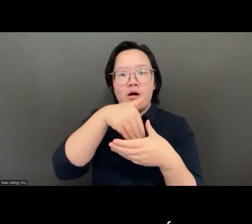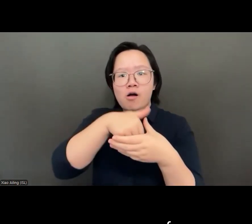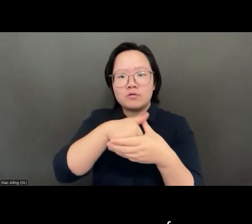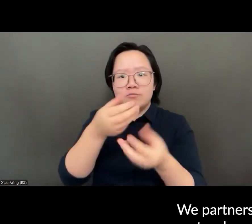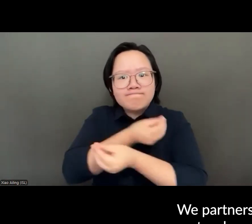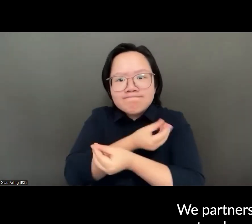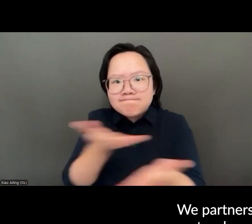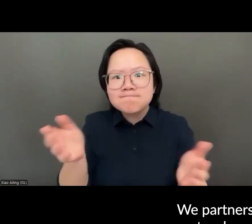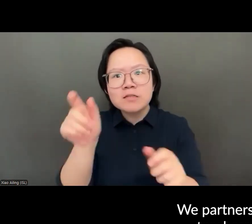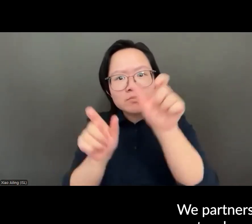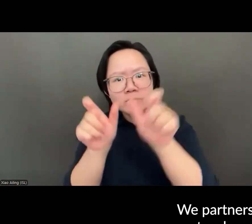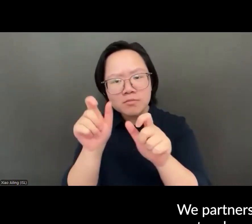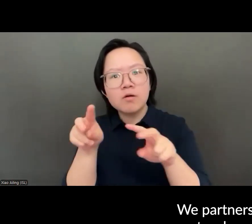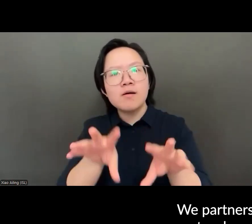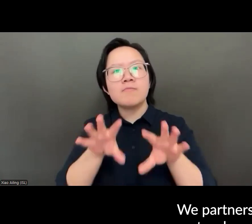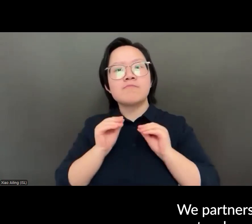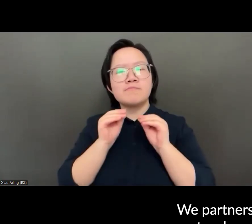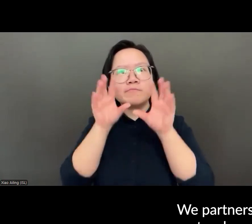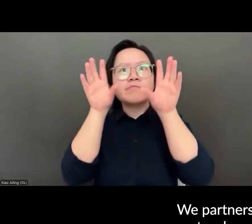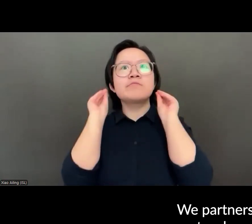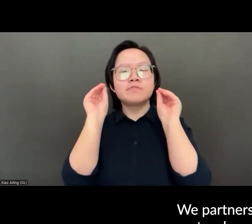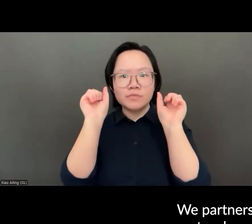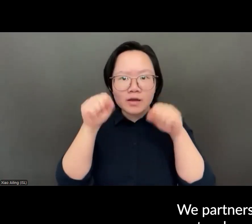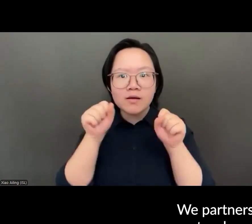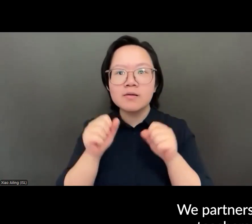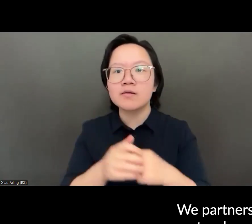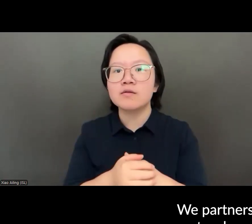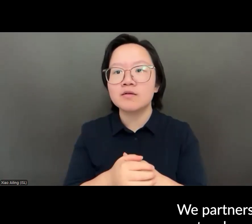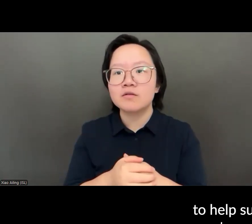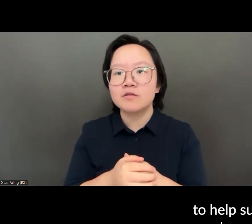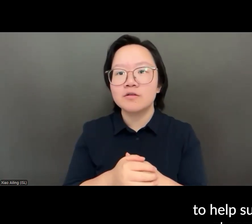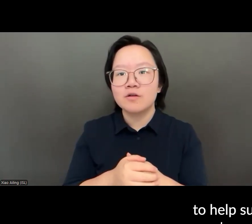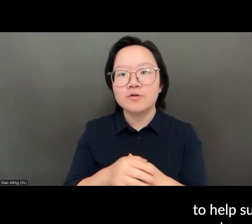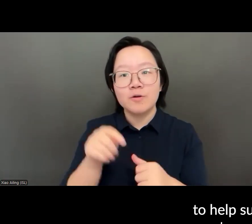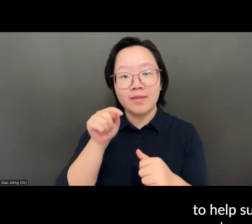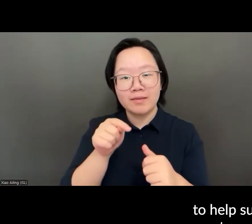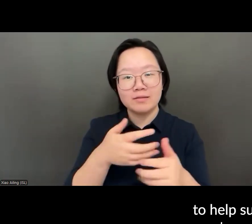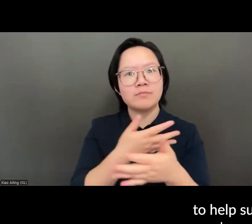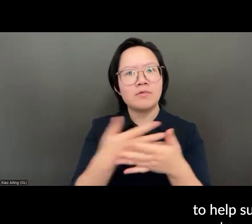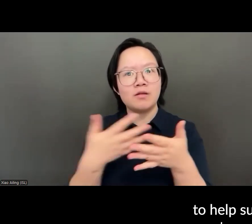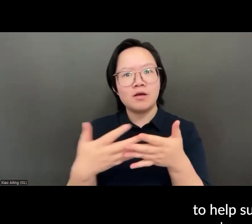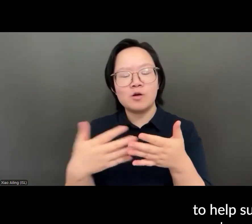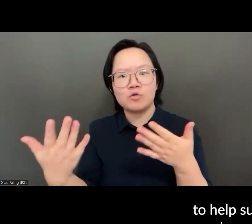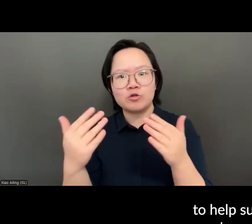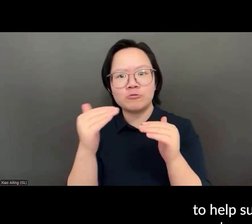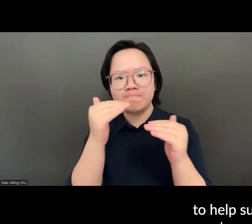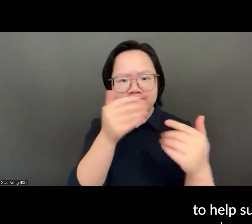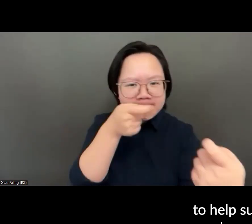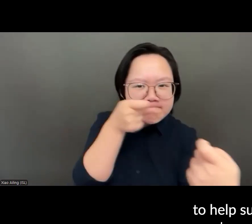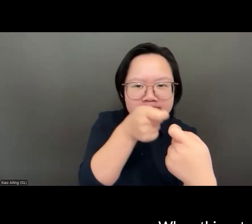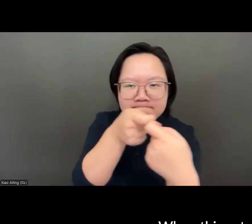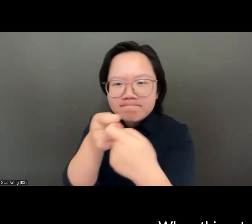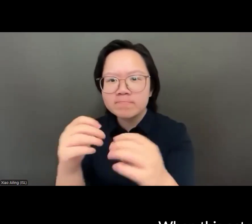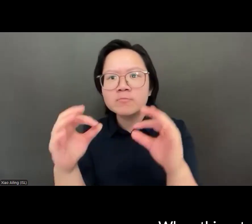advocacy. We partners with local leaders, teachers, health workers to help sustain awareness at community